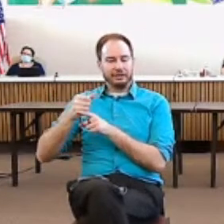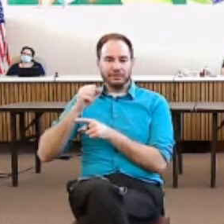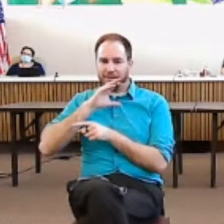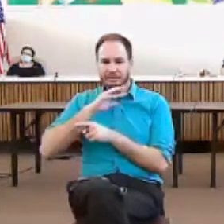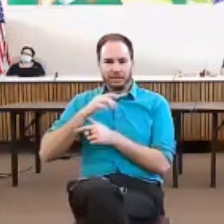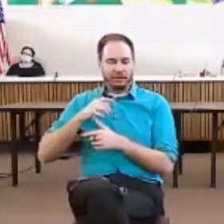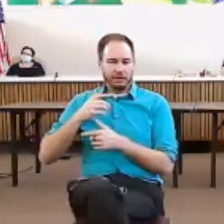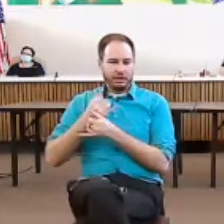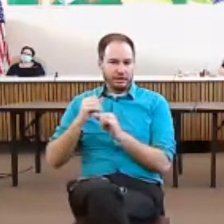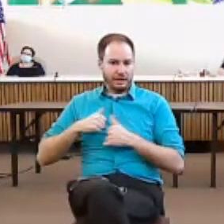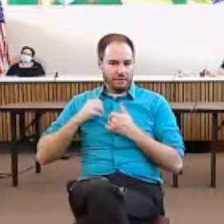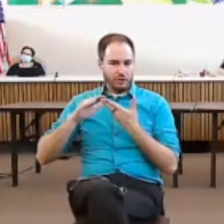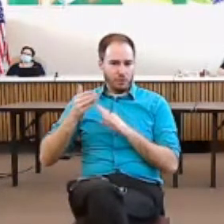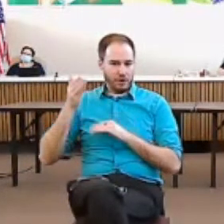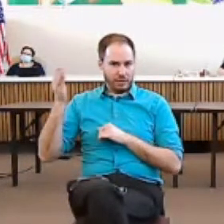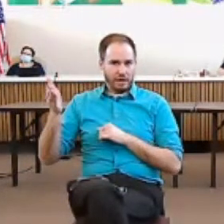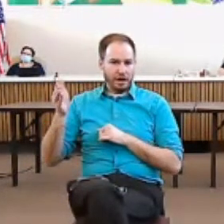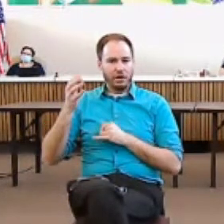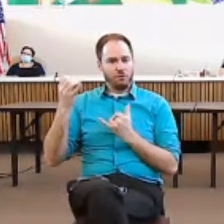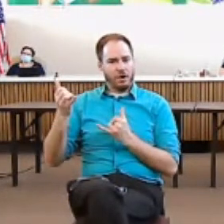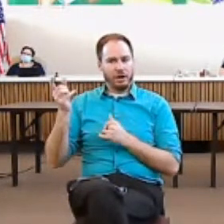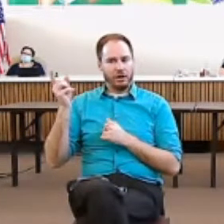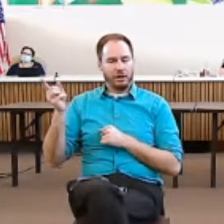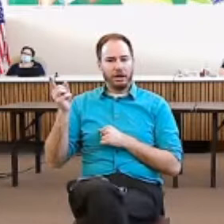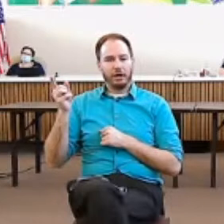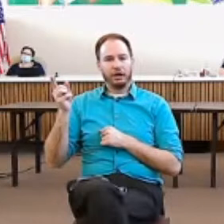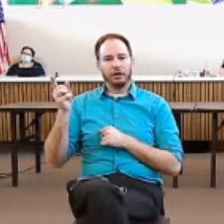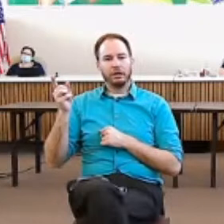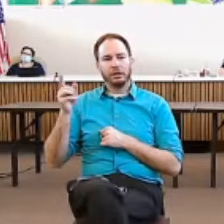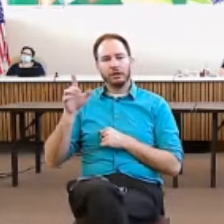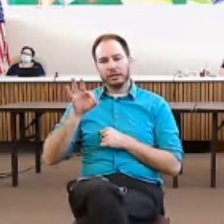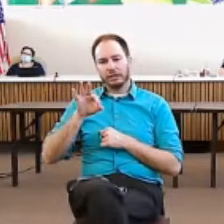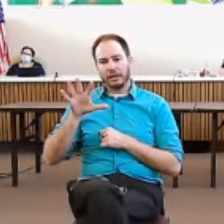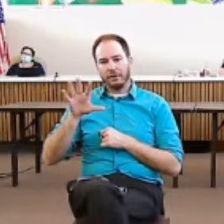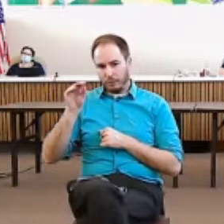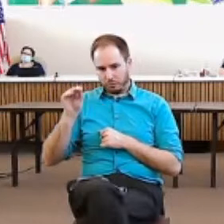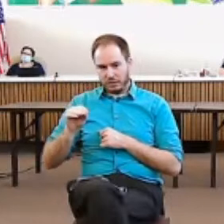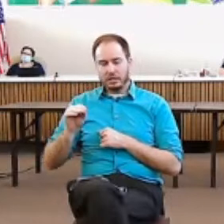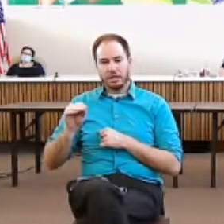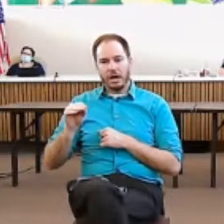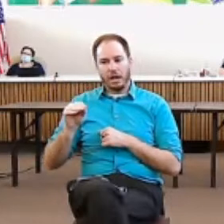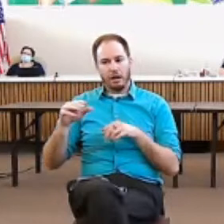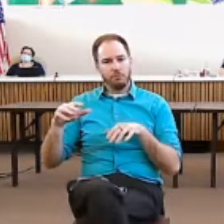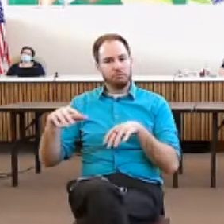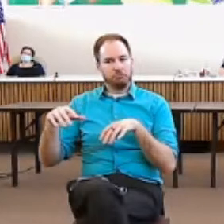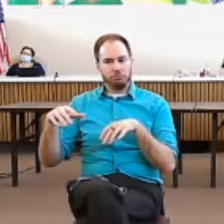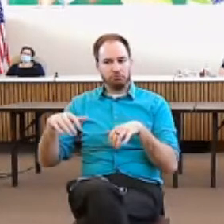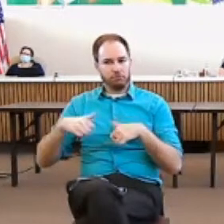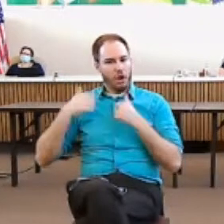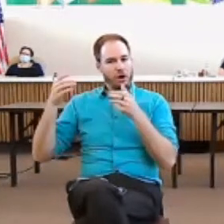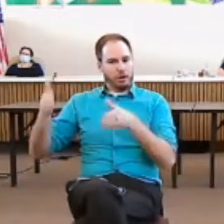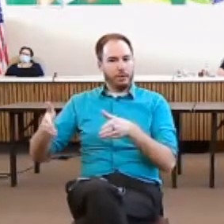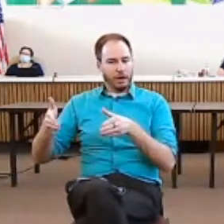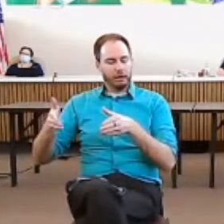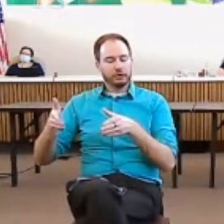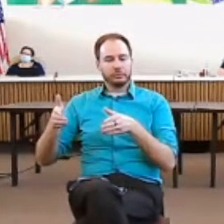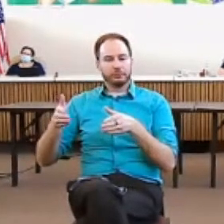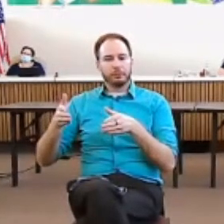living community there, it's currently occupied at 95% level and